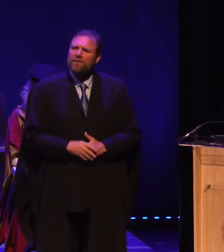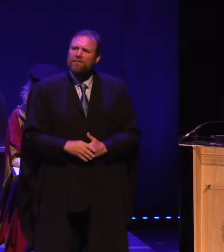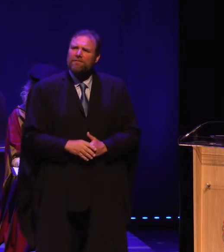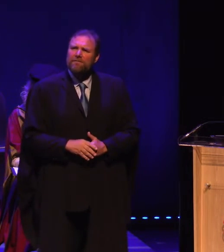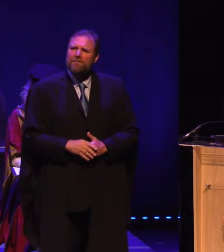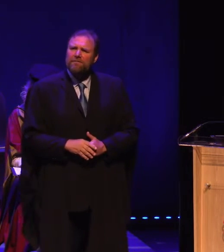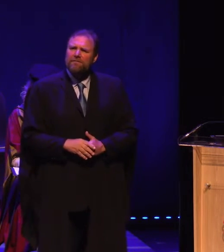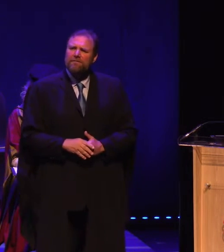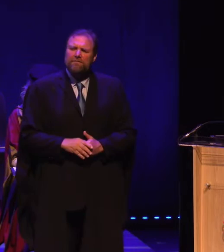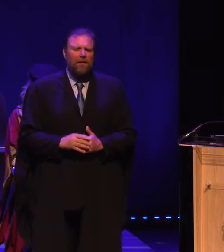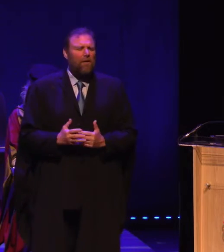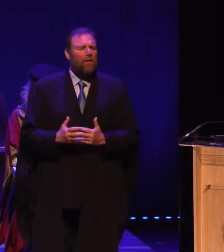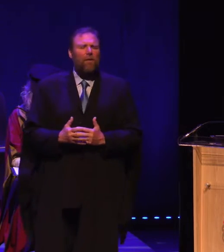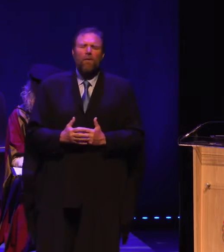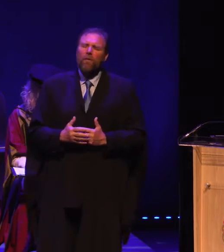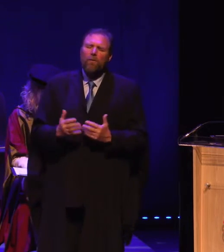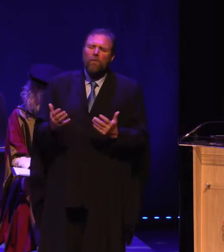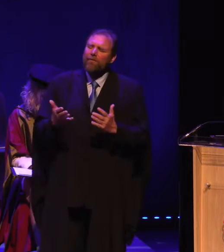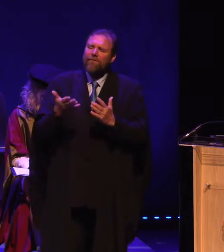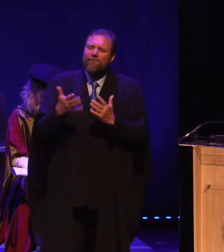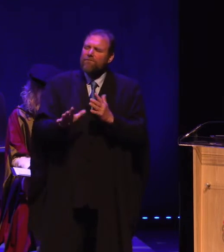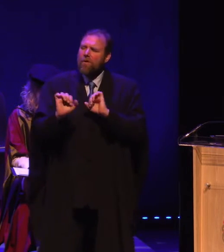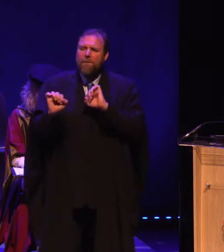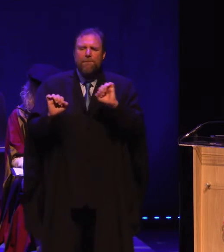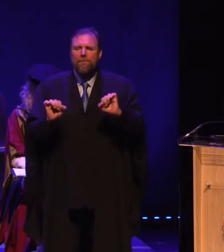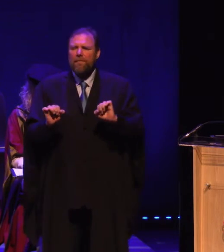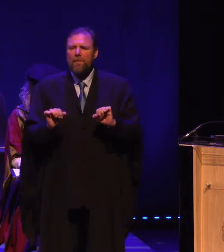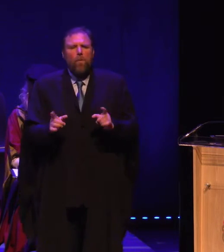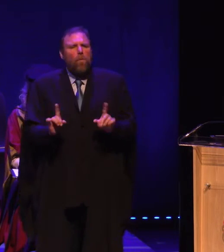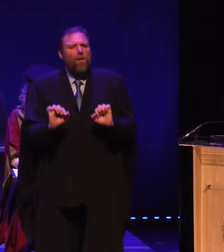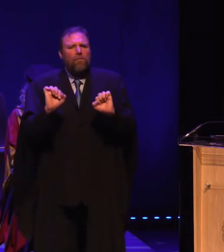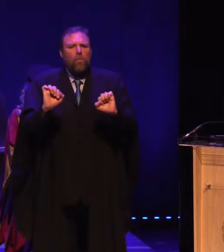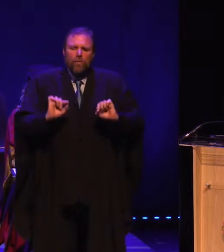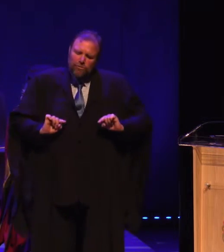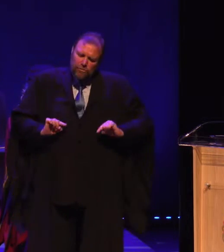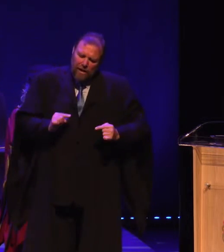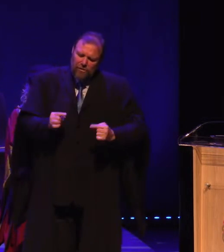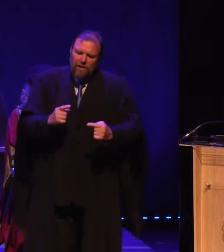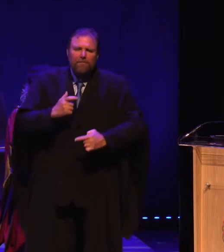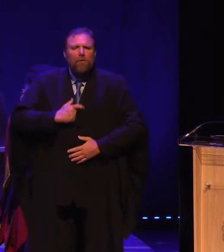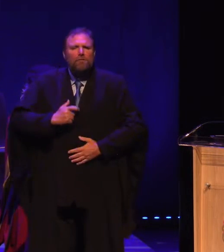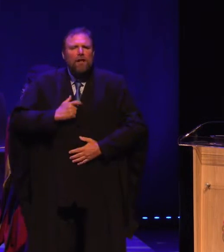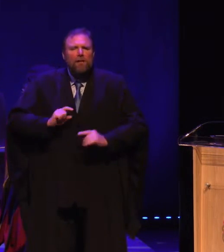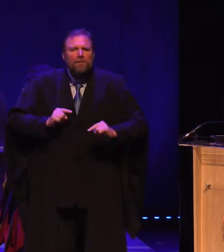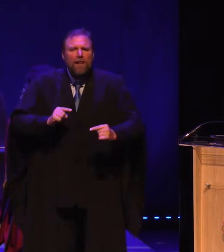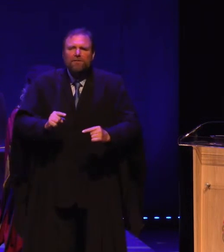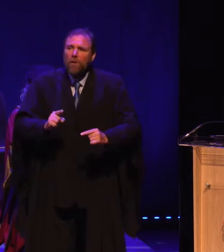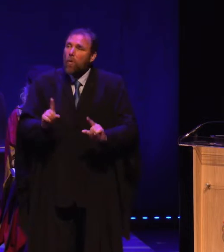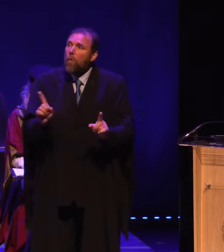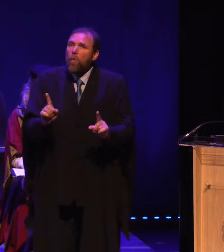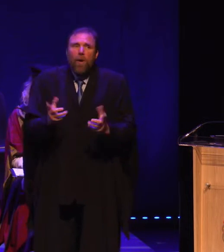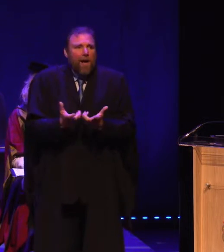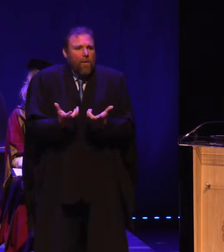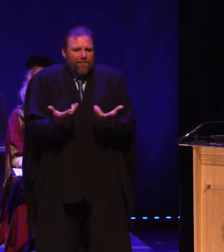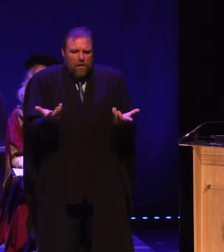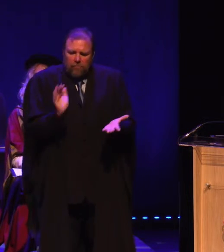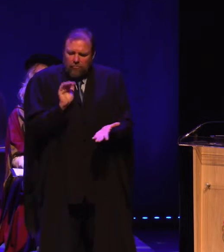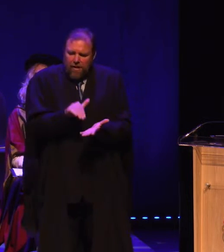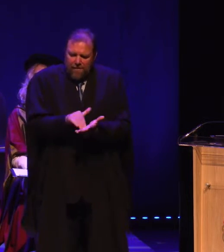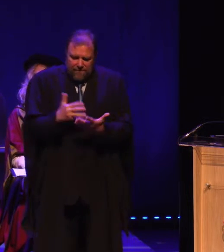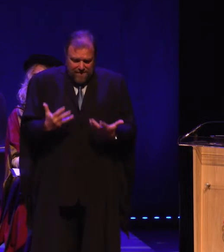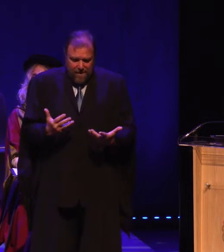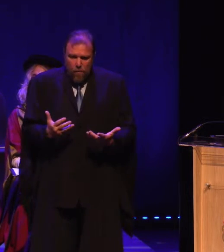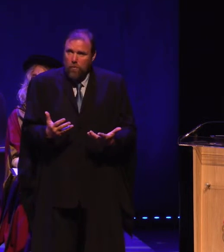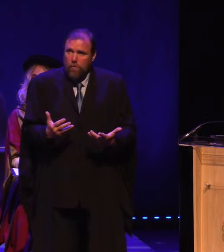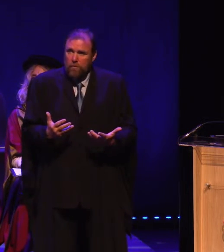Wherever you're from, however challenging it's been, and whatever route you took to arrive at this